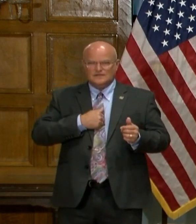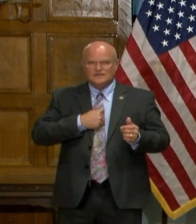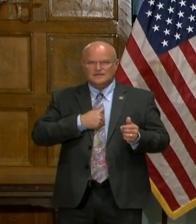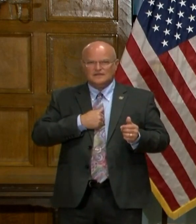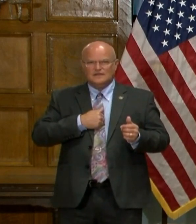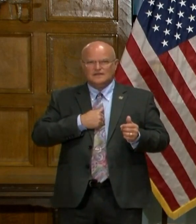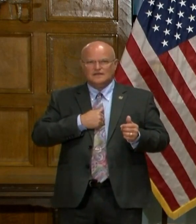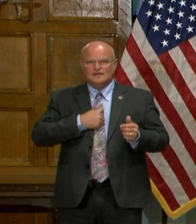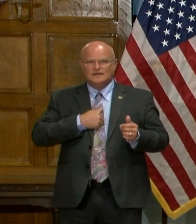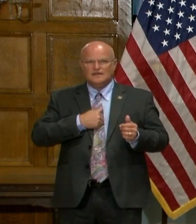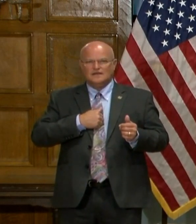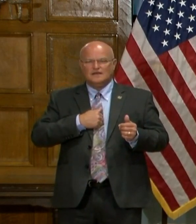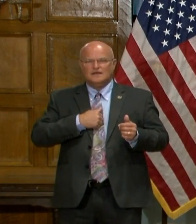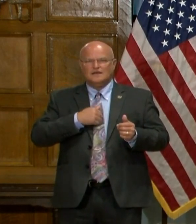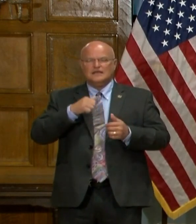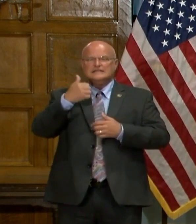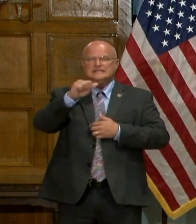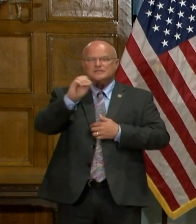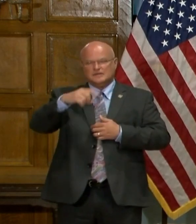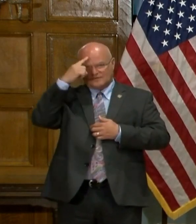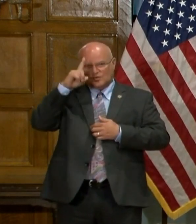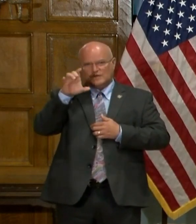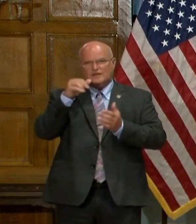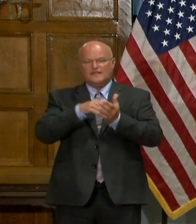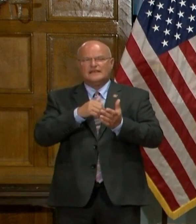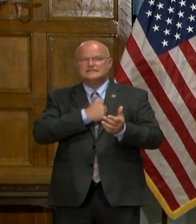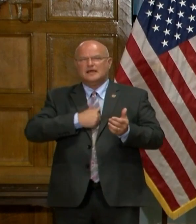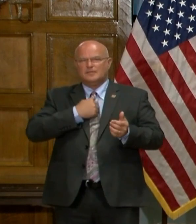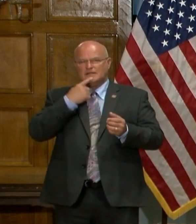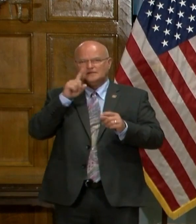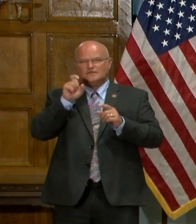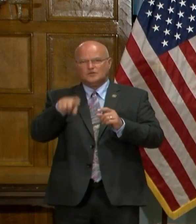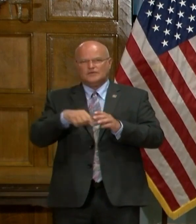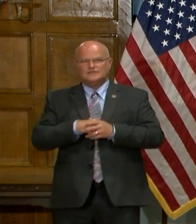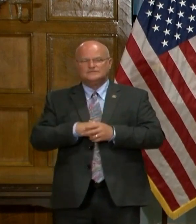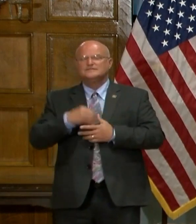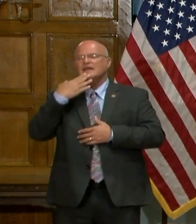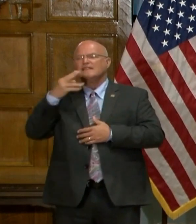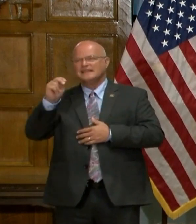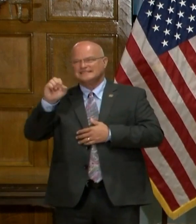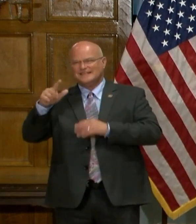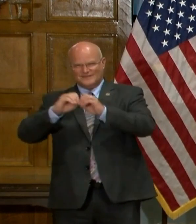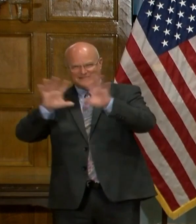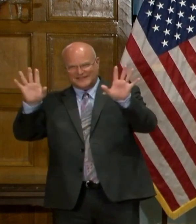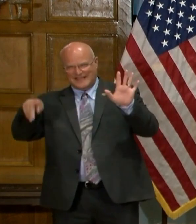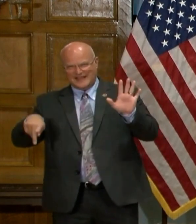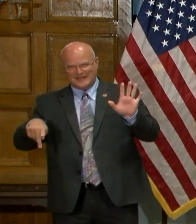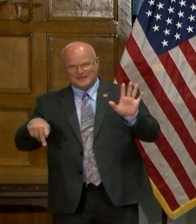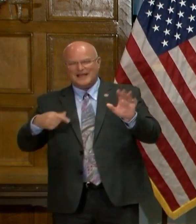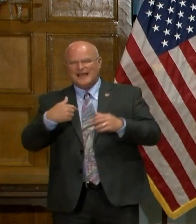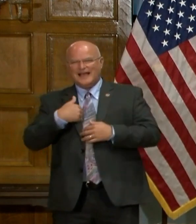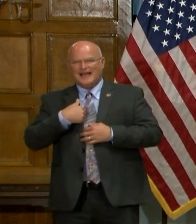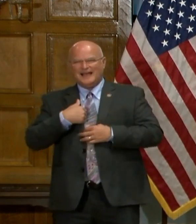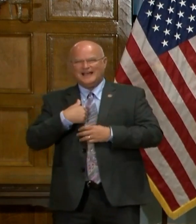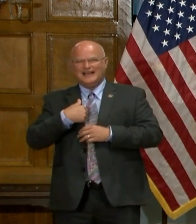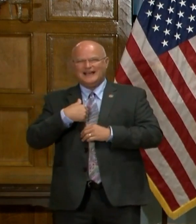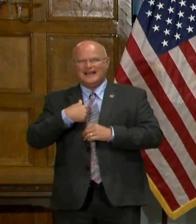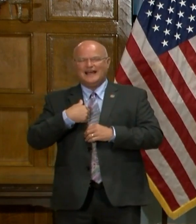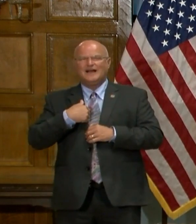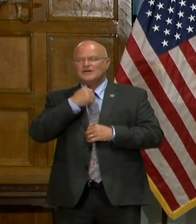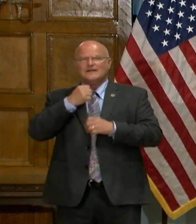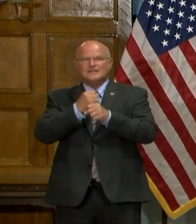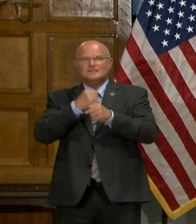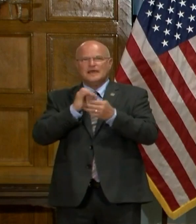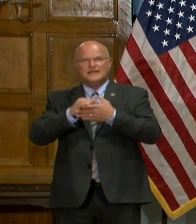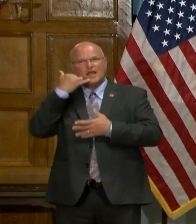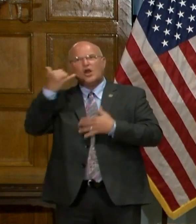new infections per 100,000, not positivity rate. So I apologize for the question. Well, thanks, Neil, for clearing that up. I won't have